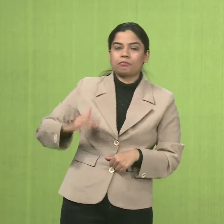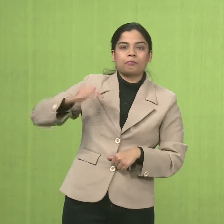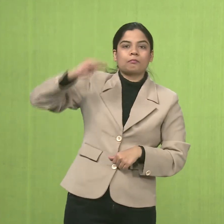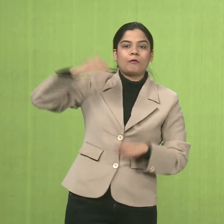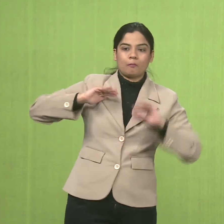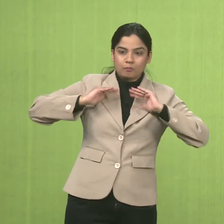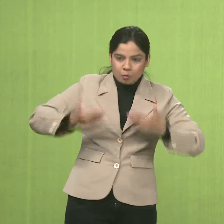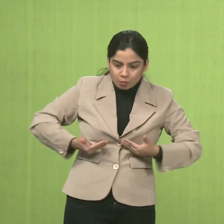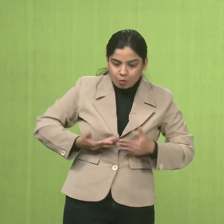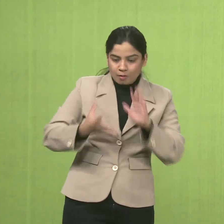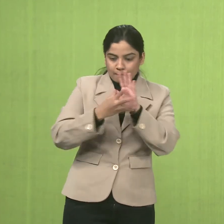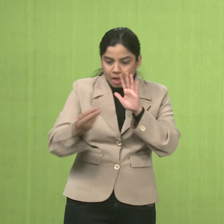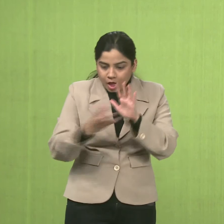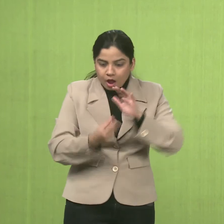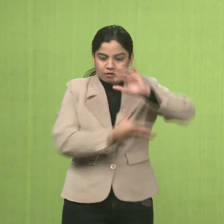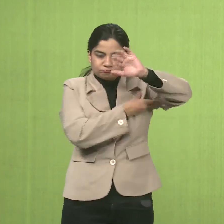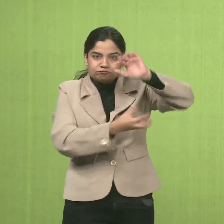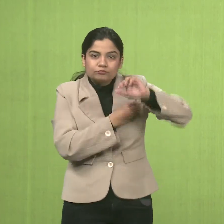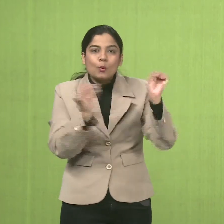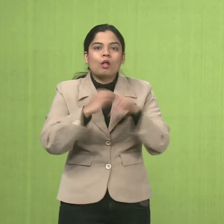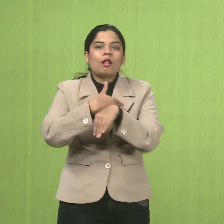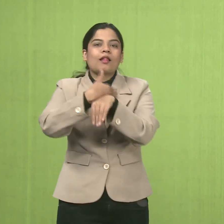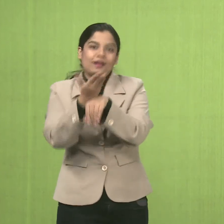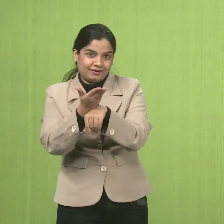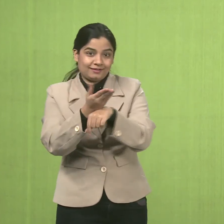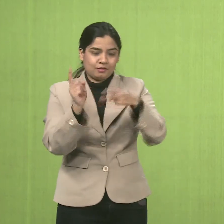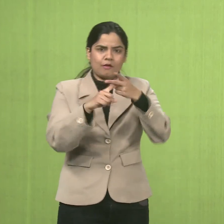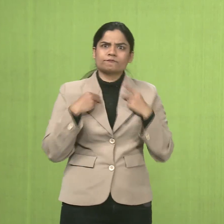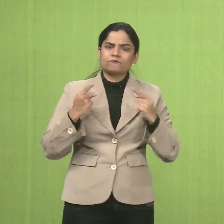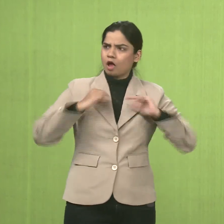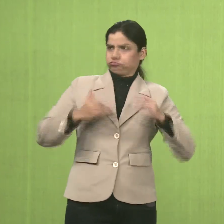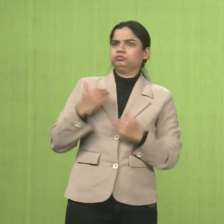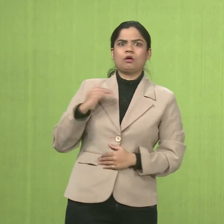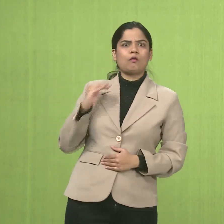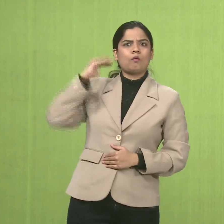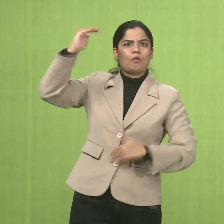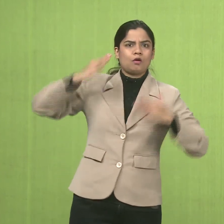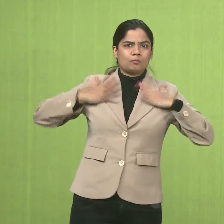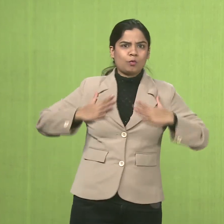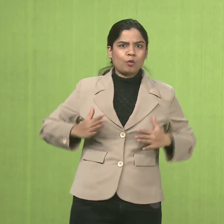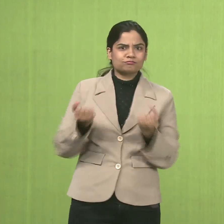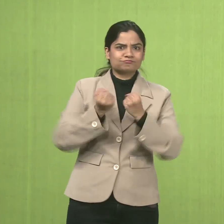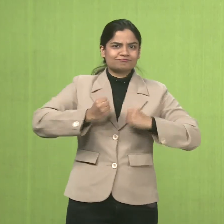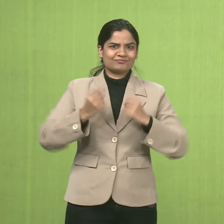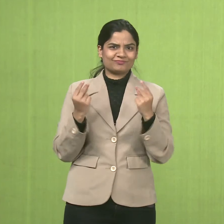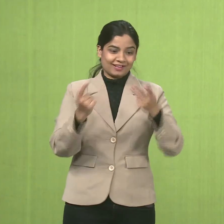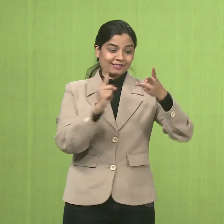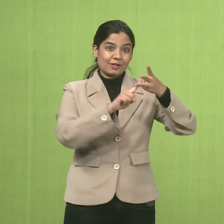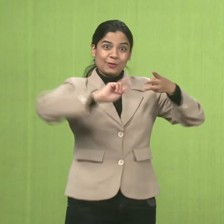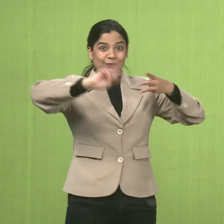late maturing, who are not having the bodily changes. Second is early maturing, and